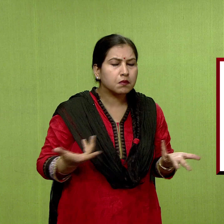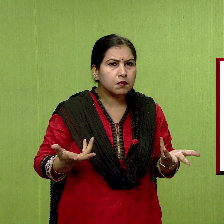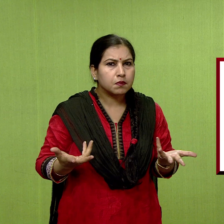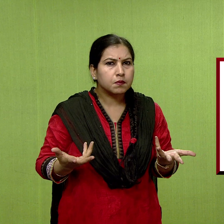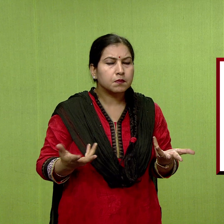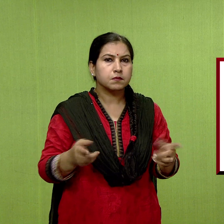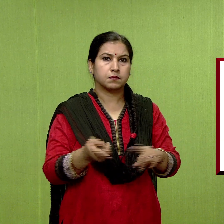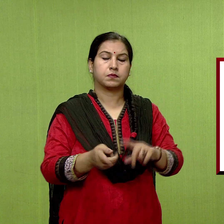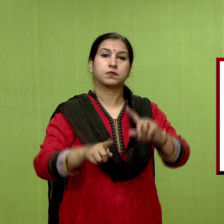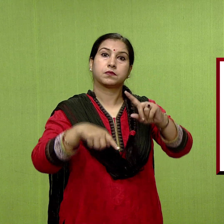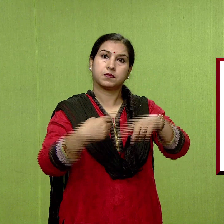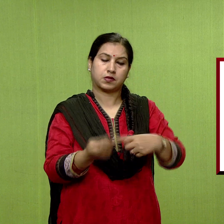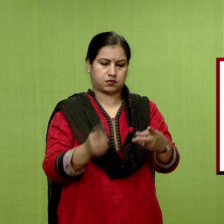and relative location.